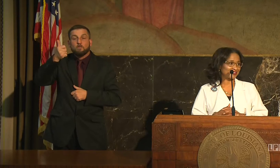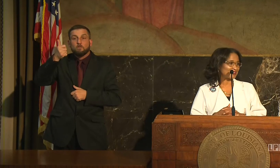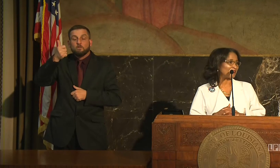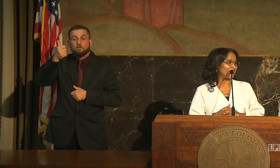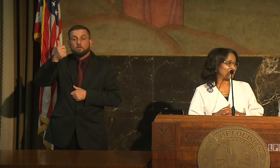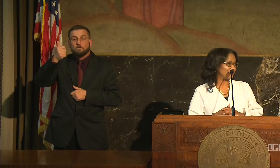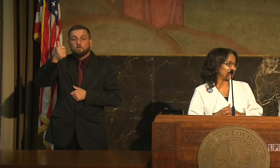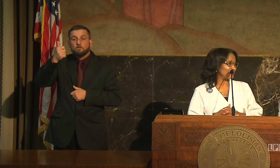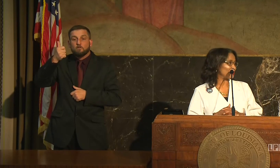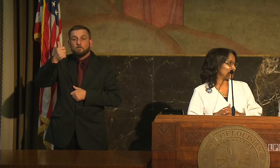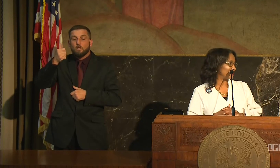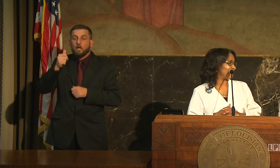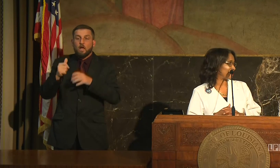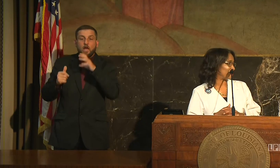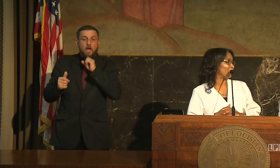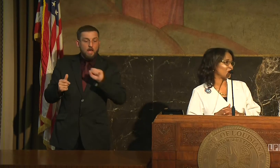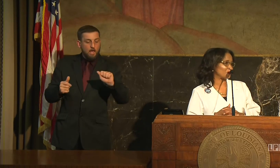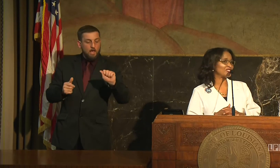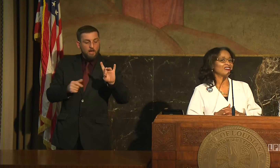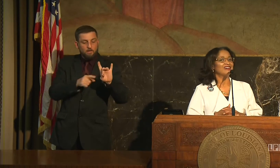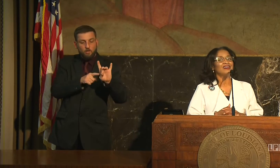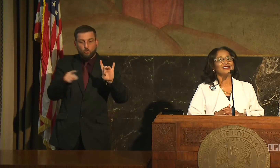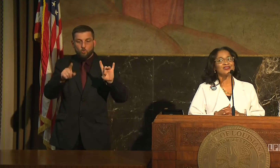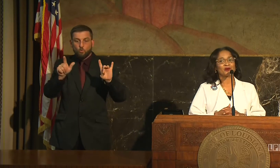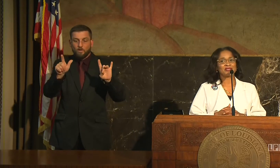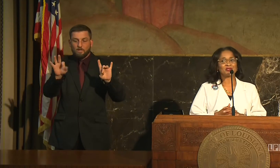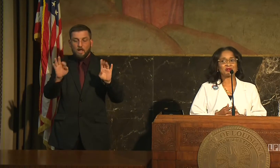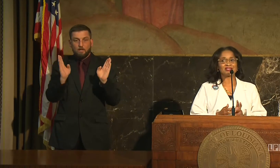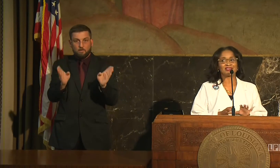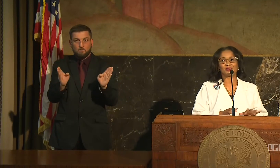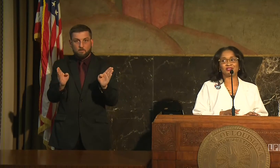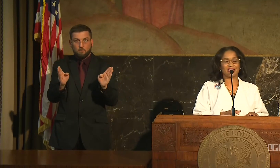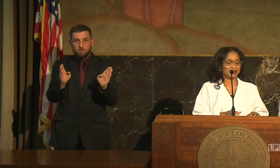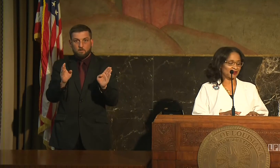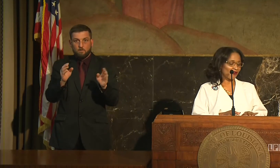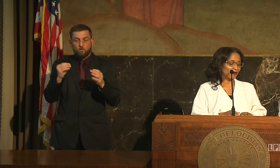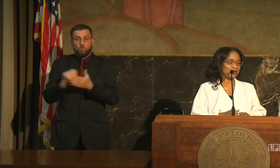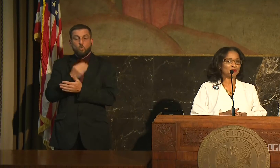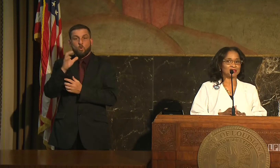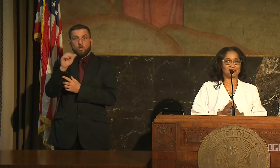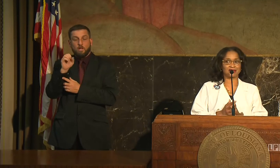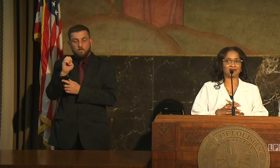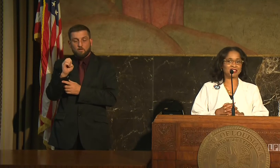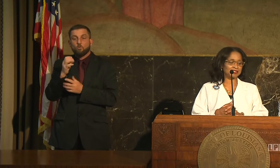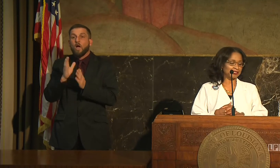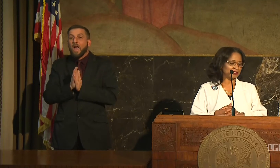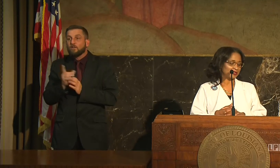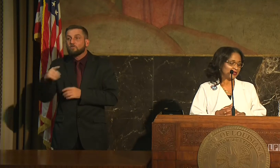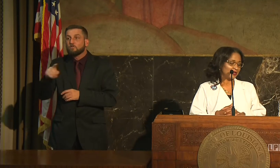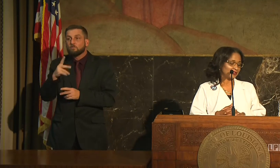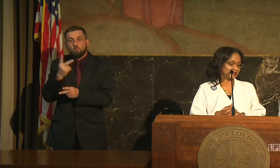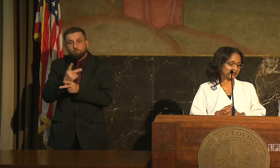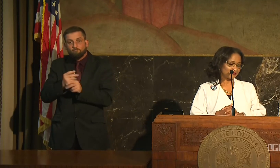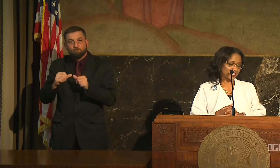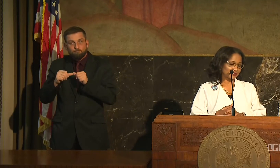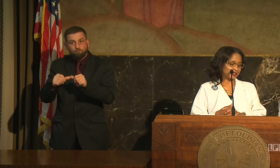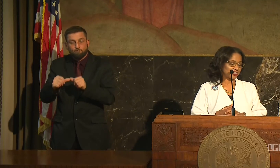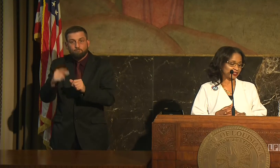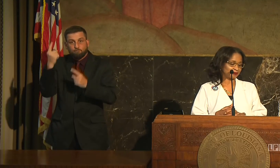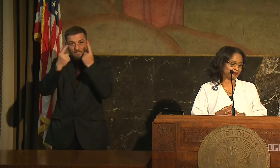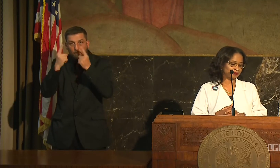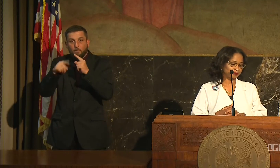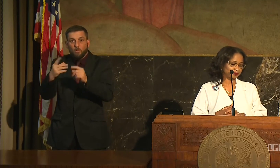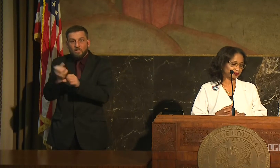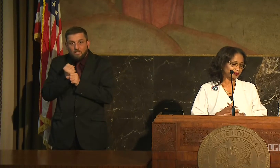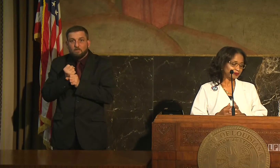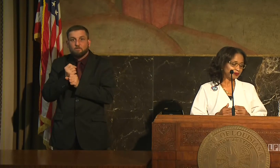group, is in our 18 to 29-year-olds. And so we do continue to ask all people to stay vigilant and consider